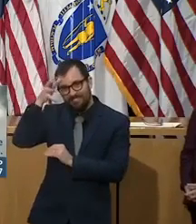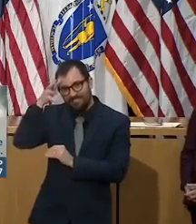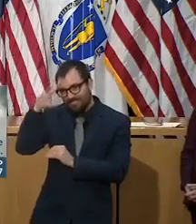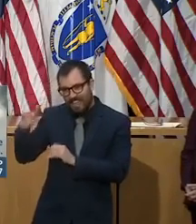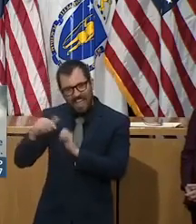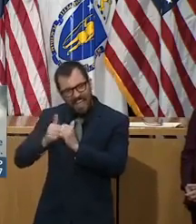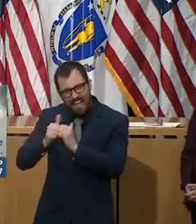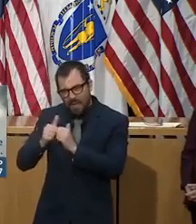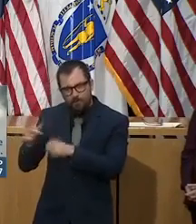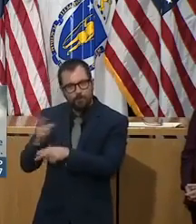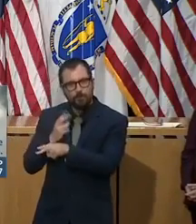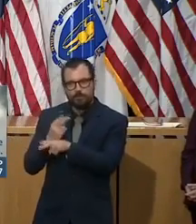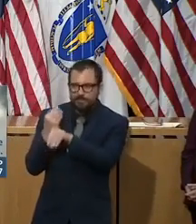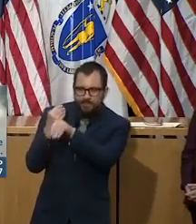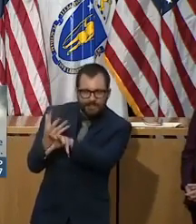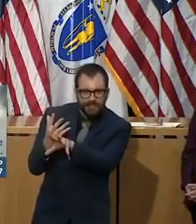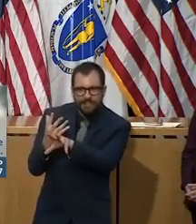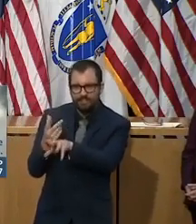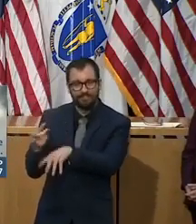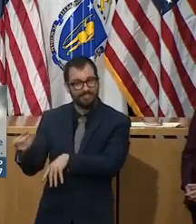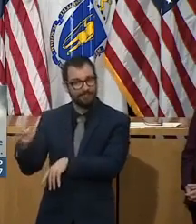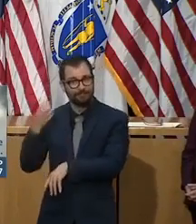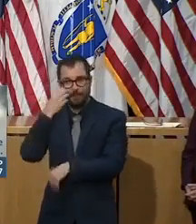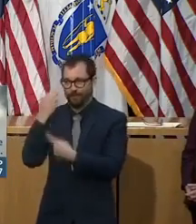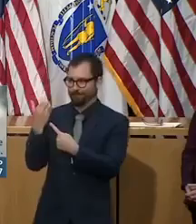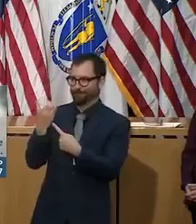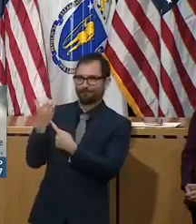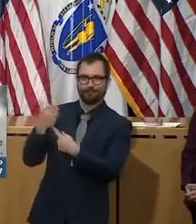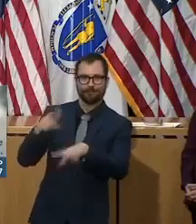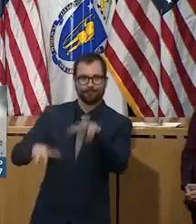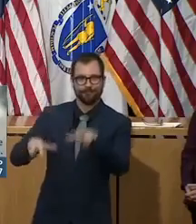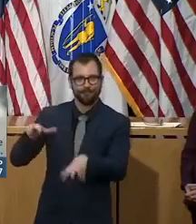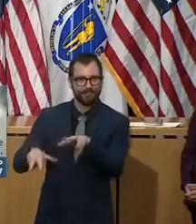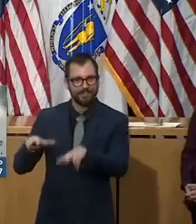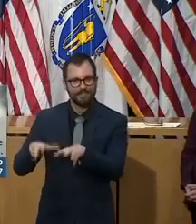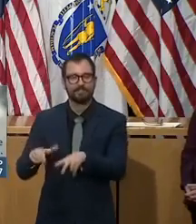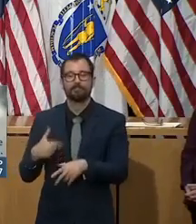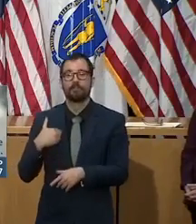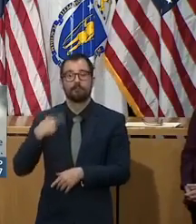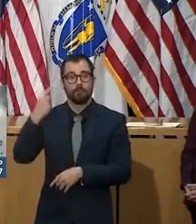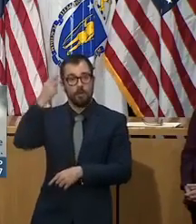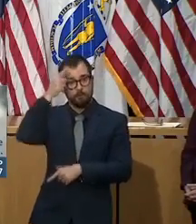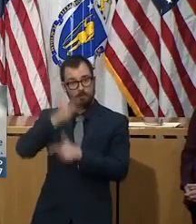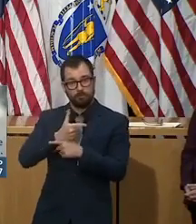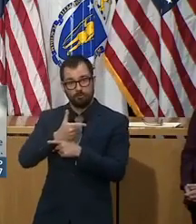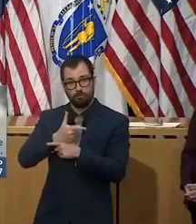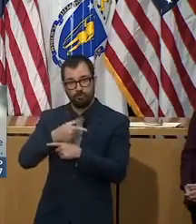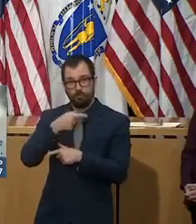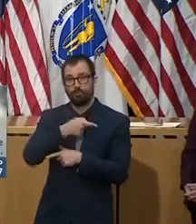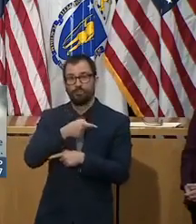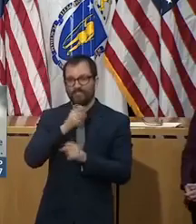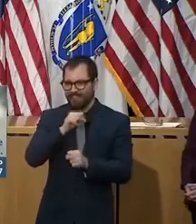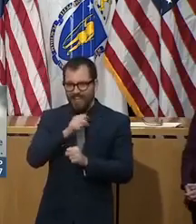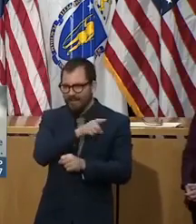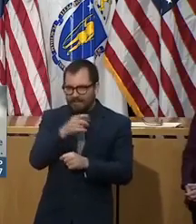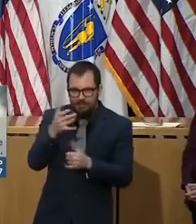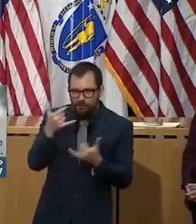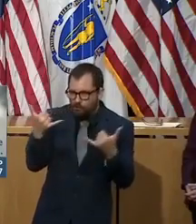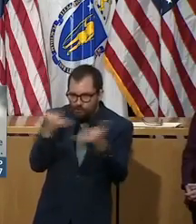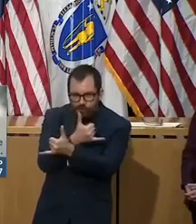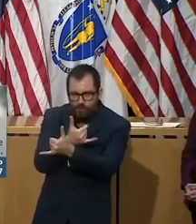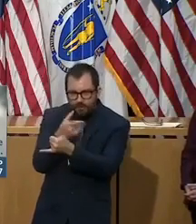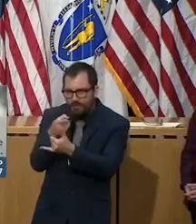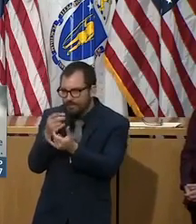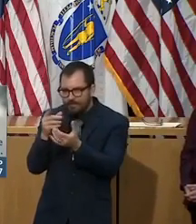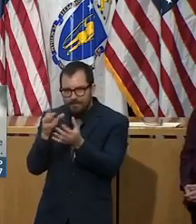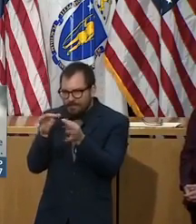one of my brothers showed him remotely how to actually turn on FaceTime on his cell phone.